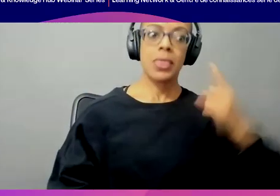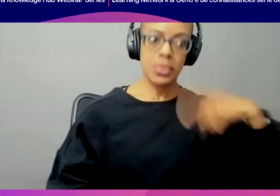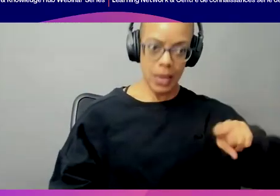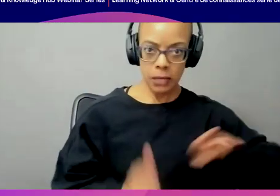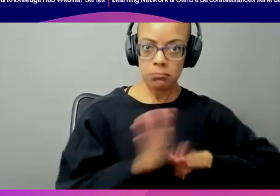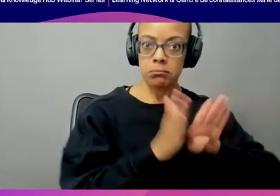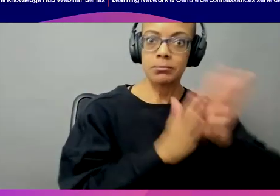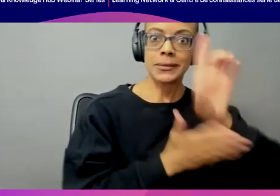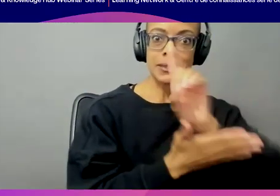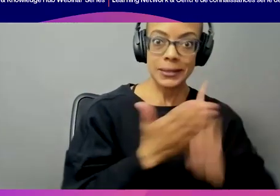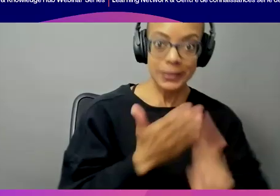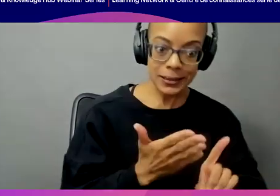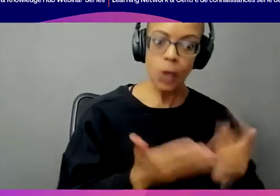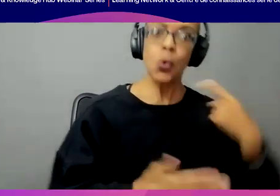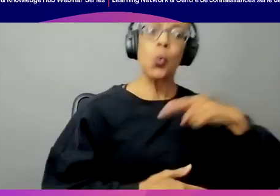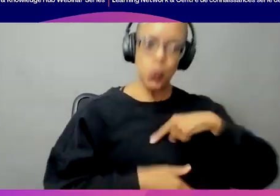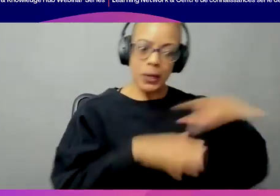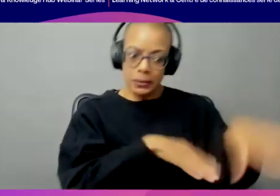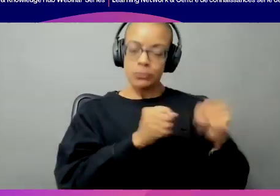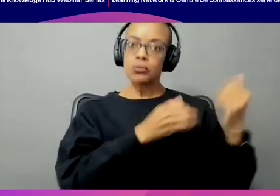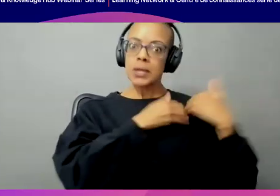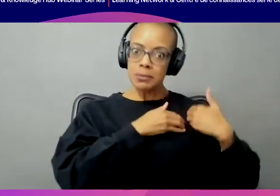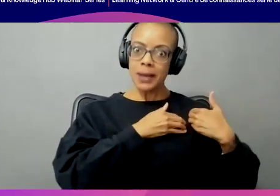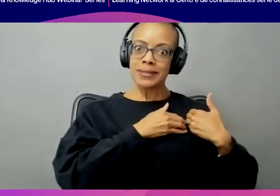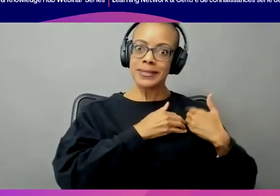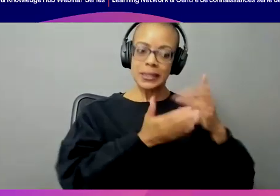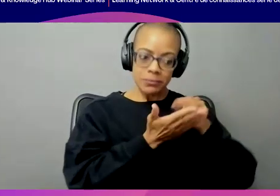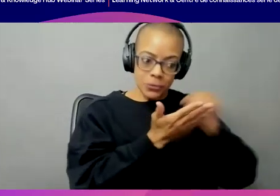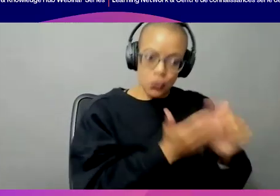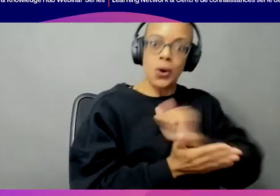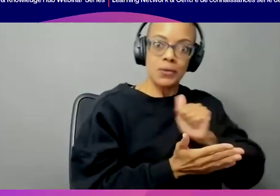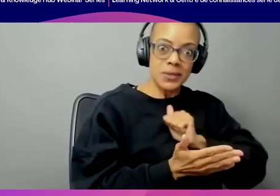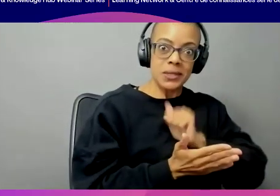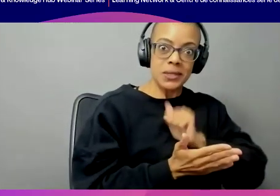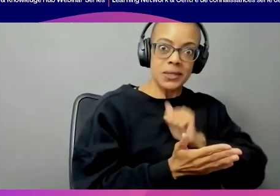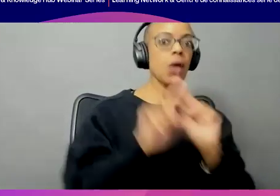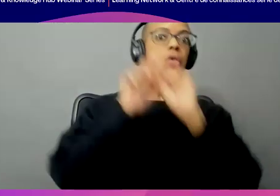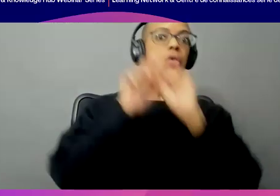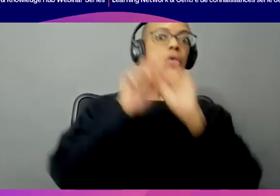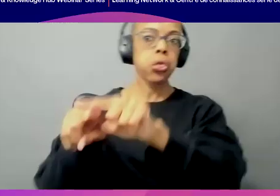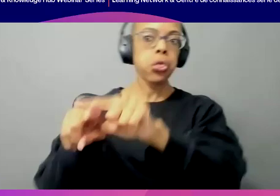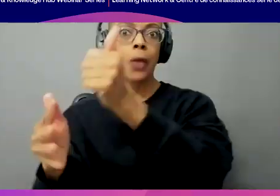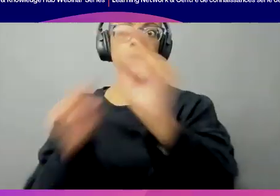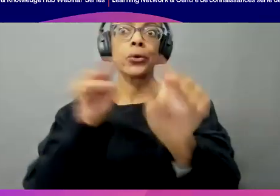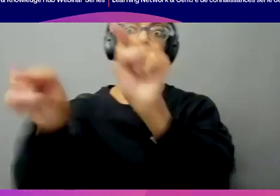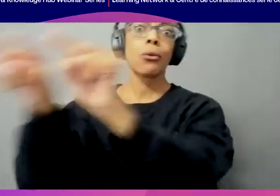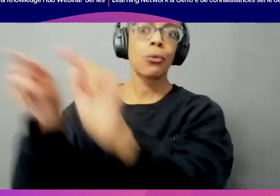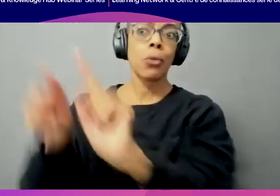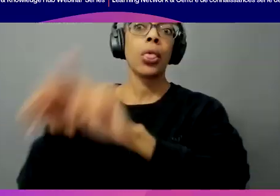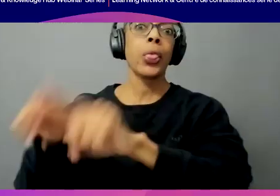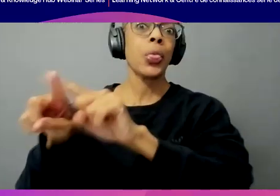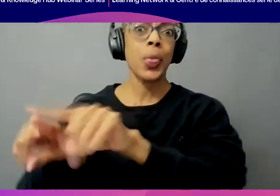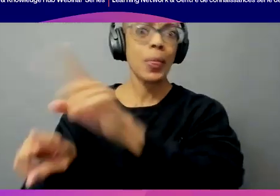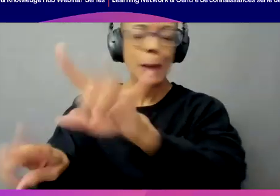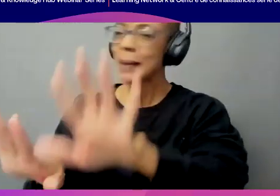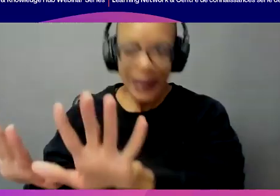that design and not just depending on other tech companies because we have violence prevention knowledge and content. And so we're building it